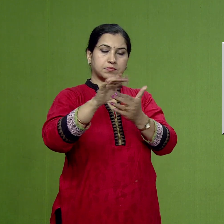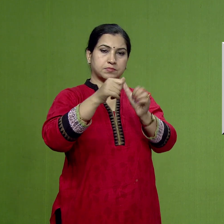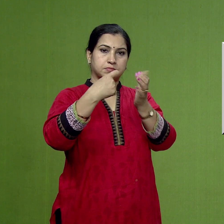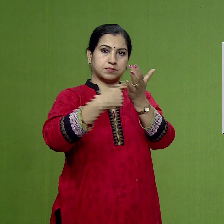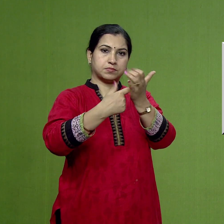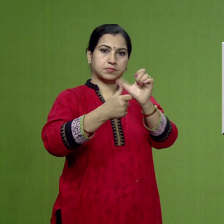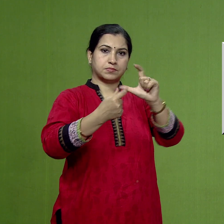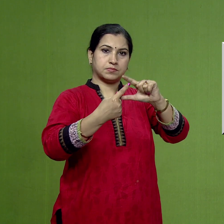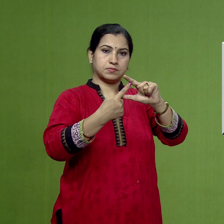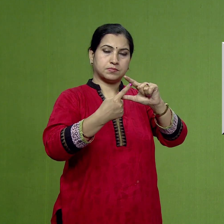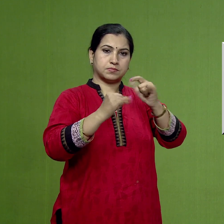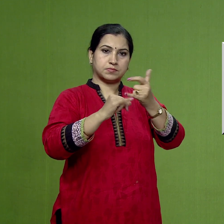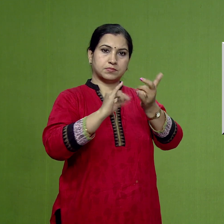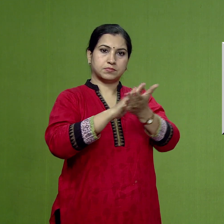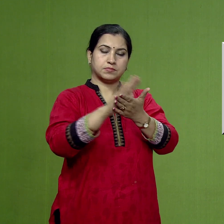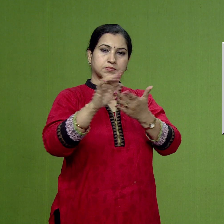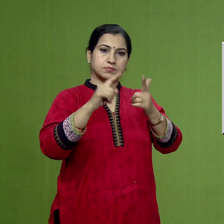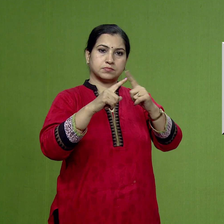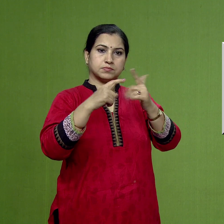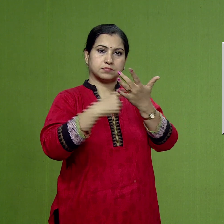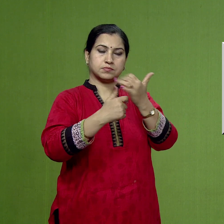and West Bengal in the map.